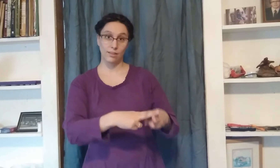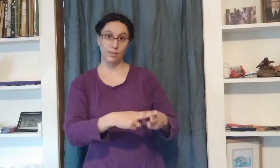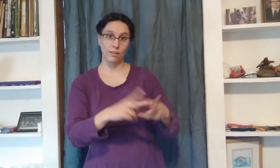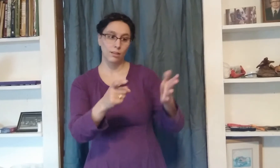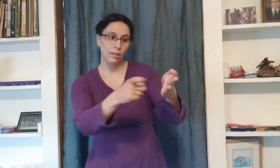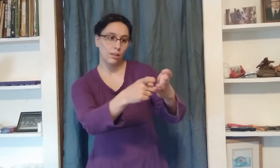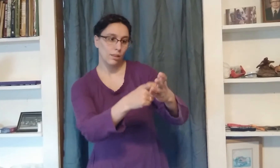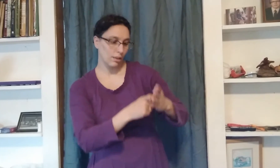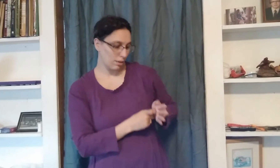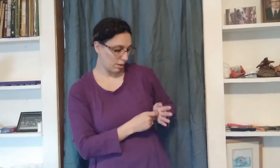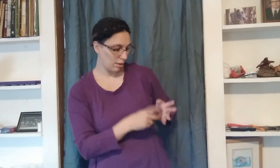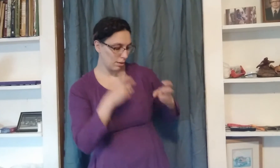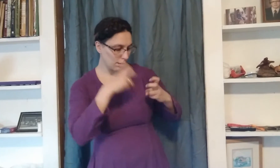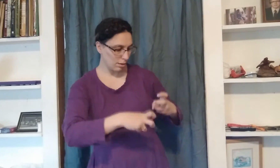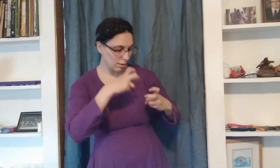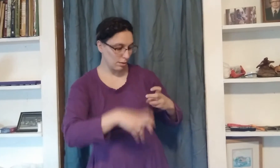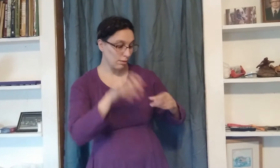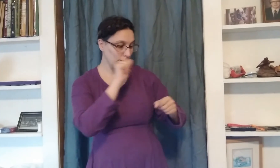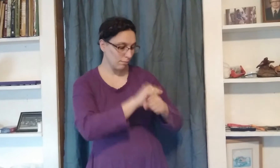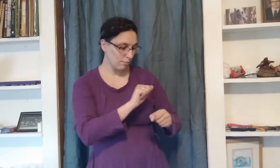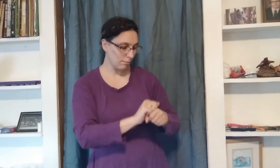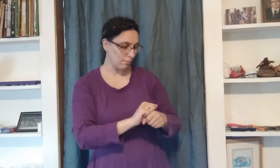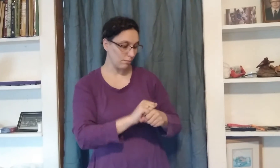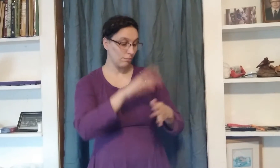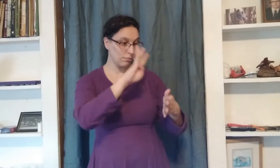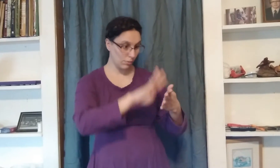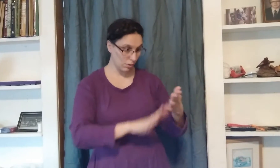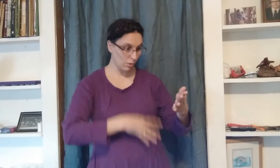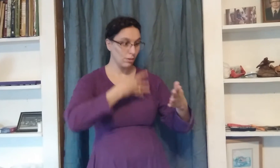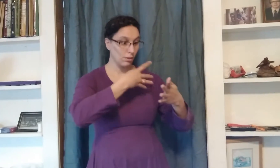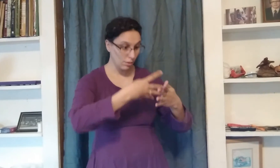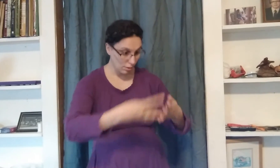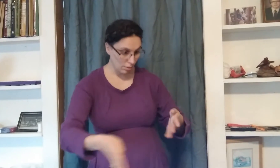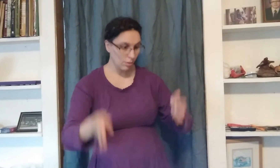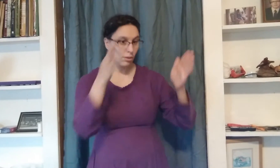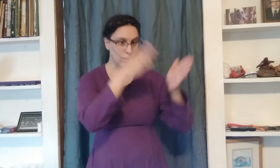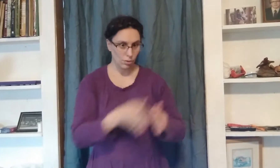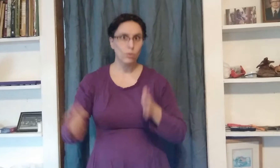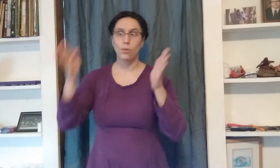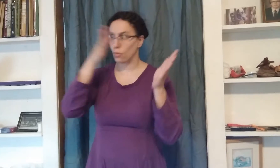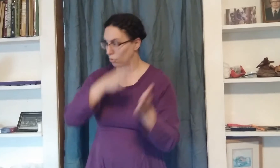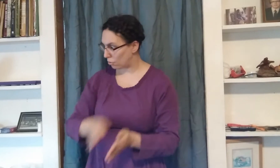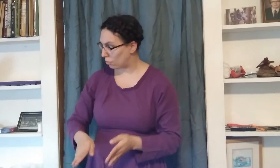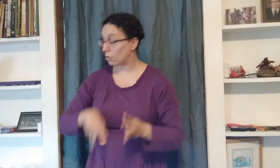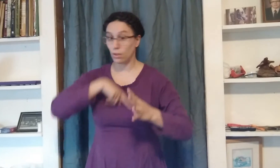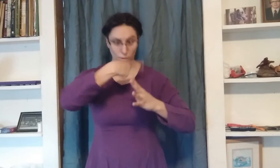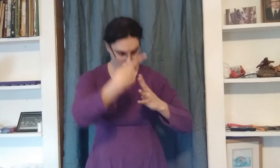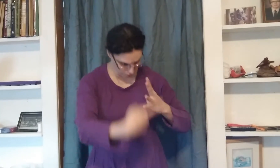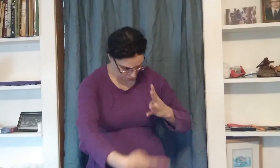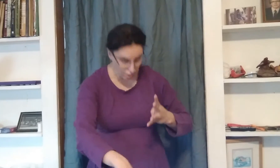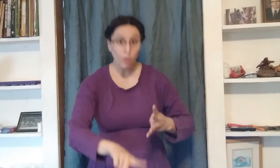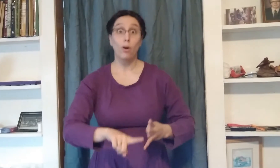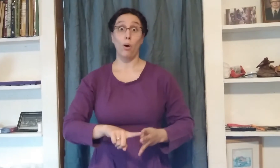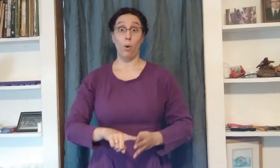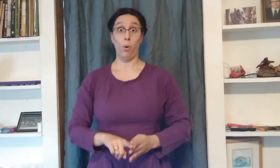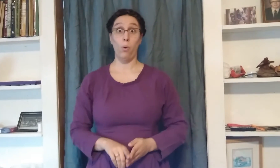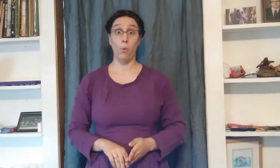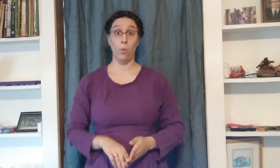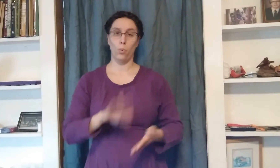plan, putting work before fun. For each pot that we scrub, for each list that we run. Be we